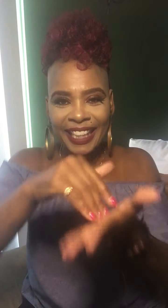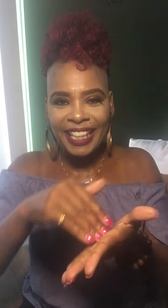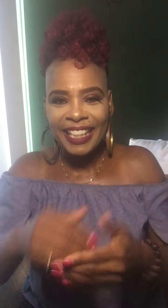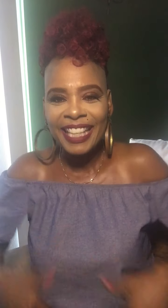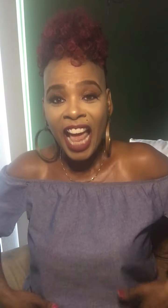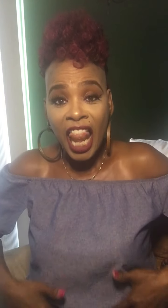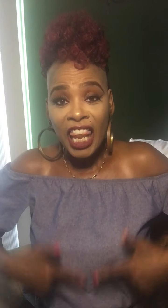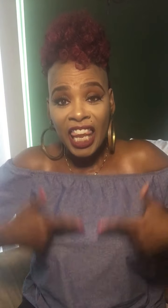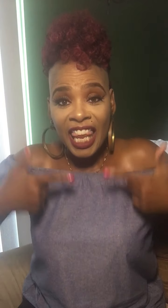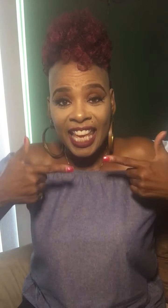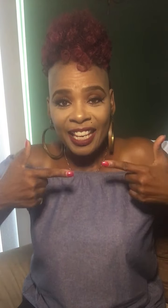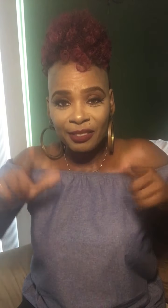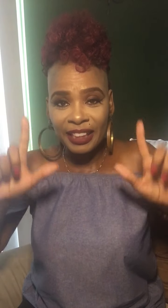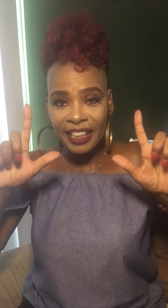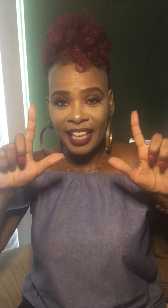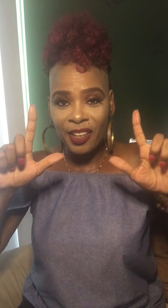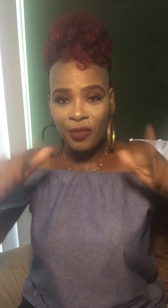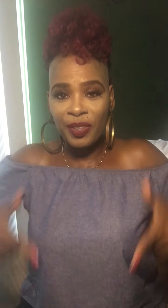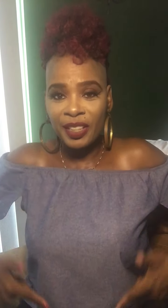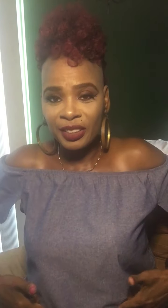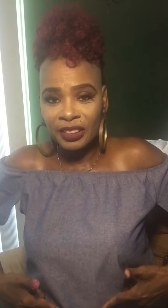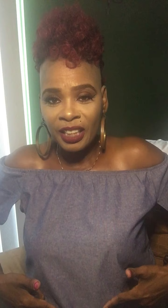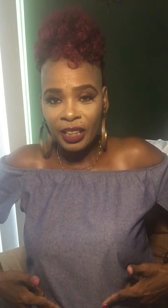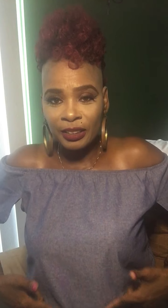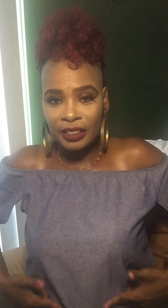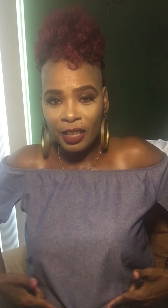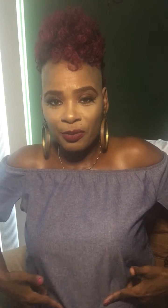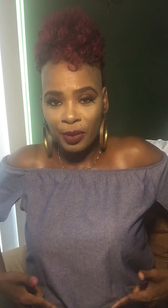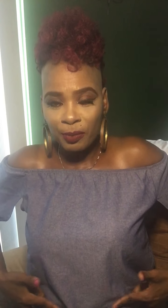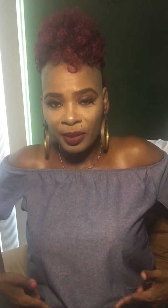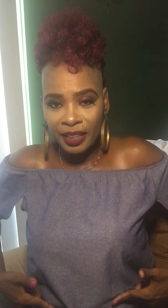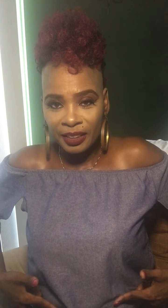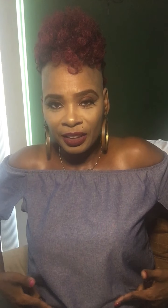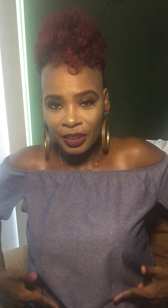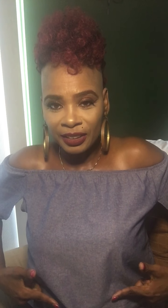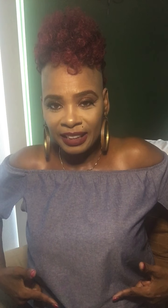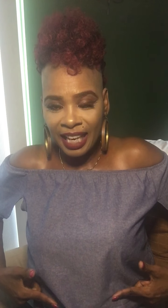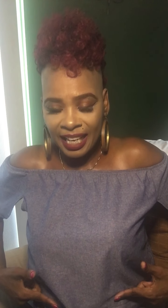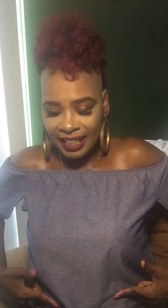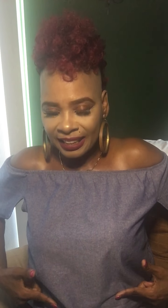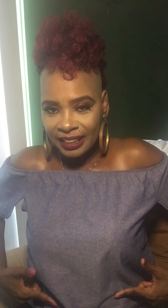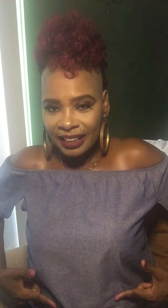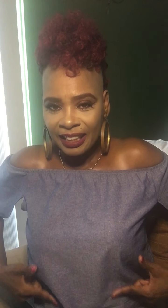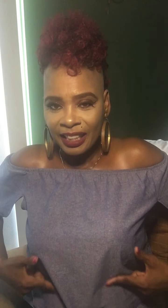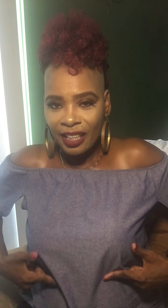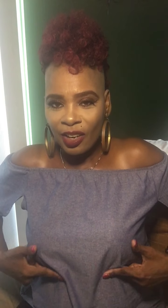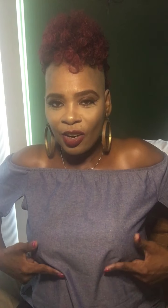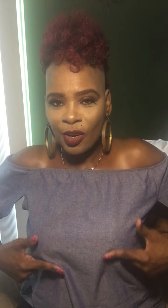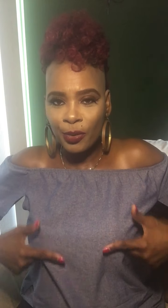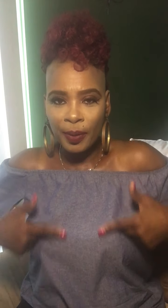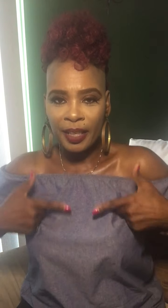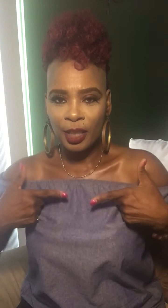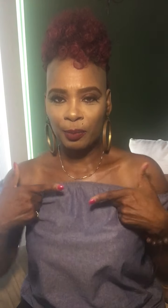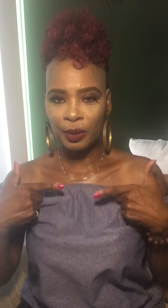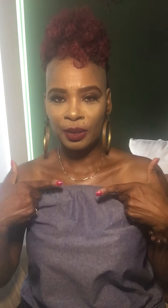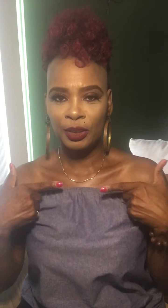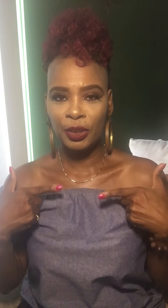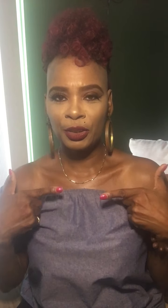Again, live. Take your L fingers. Start from here to your side. All the way up to your